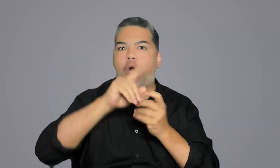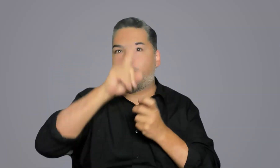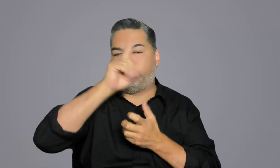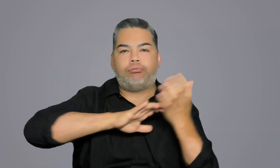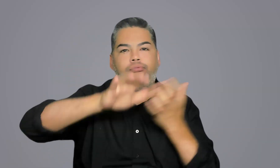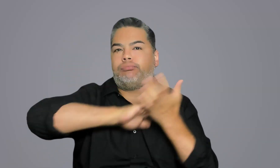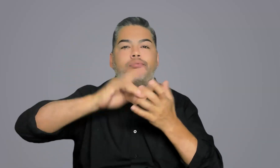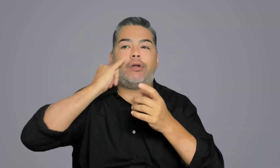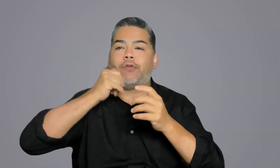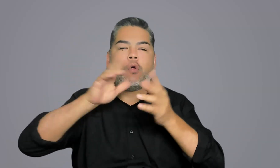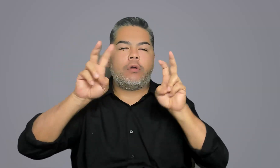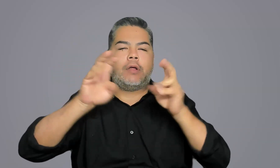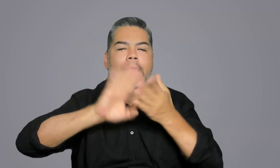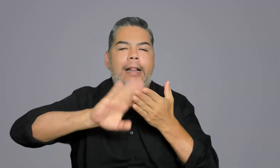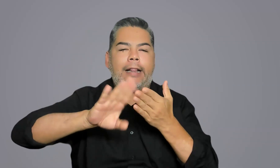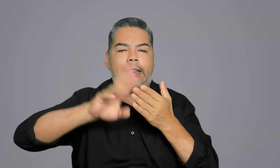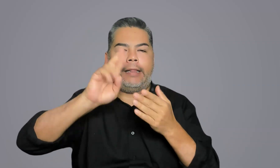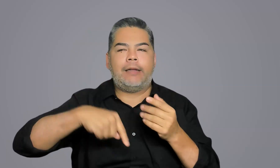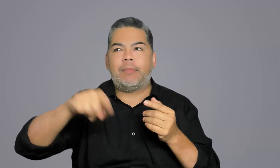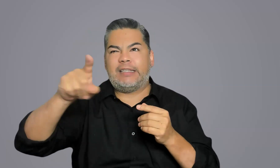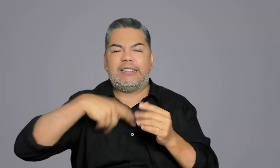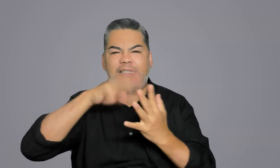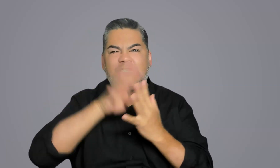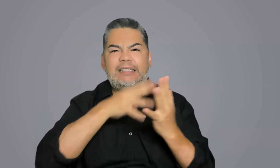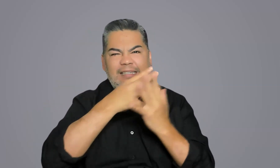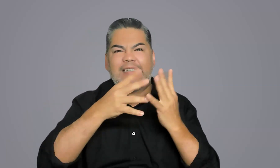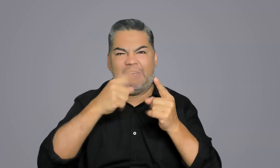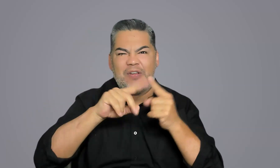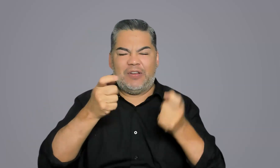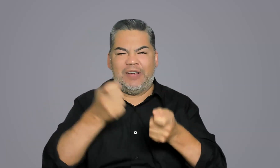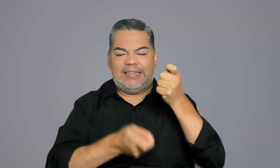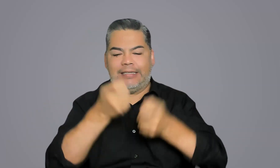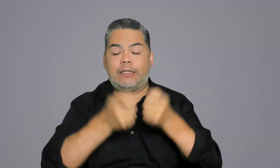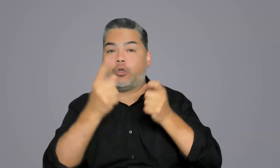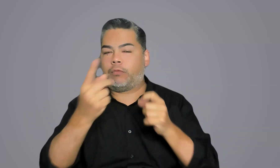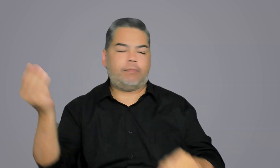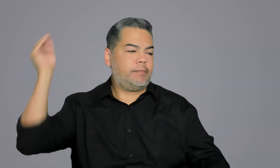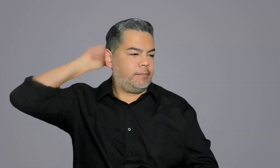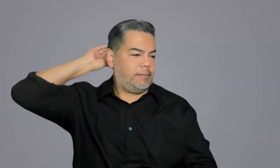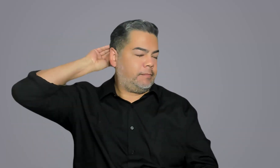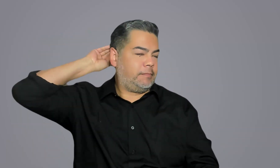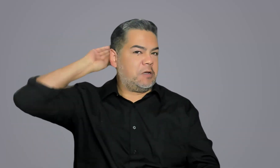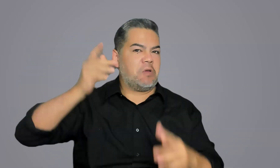suppose, once we've finished editing it. So just make sure you think about that when you're kind of finalizing your spreadsheet.